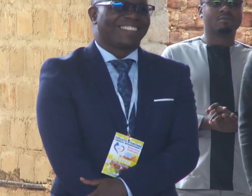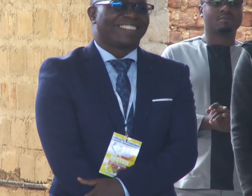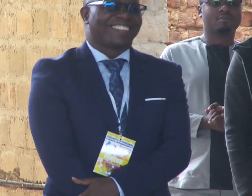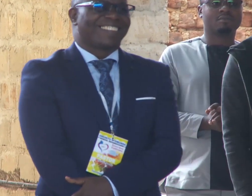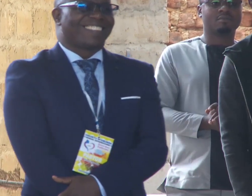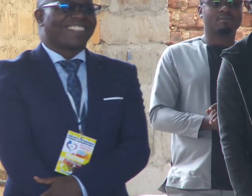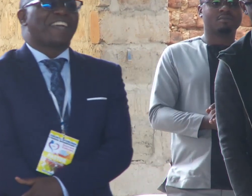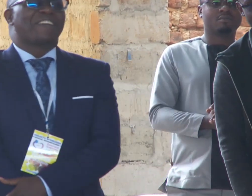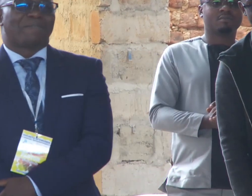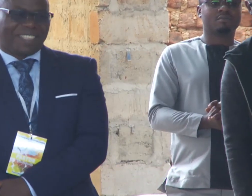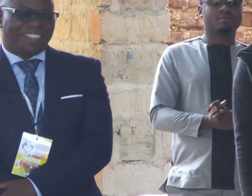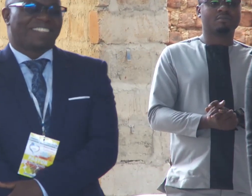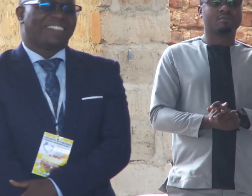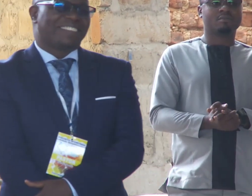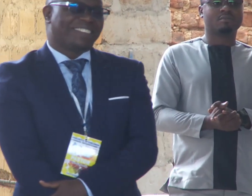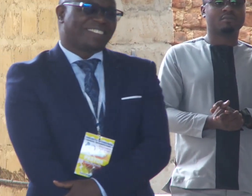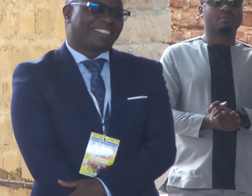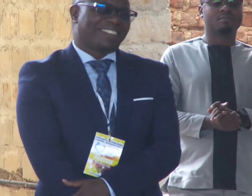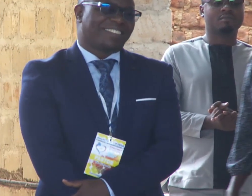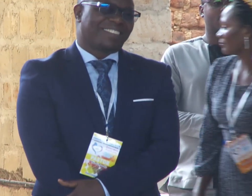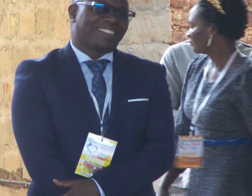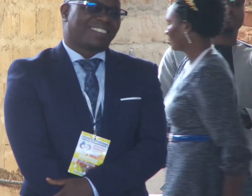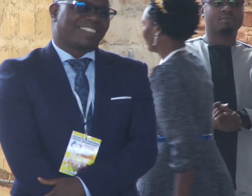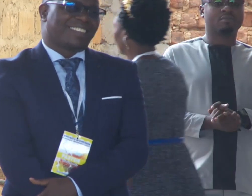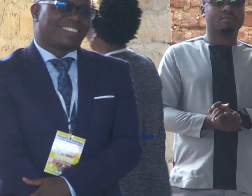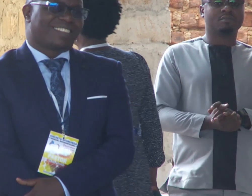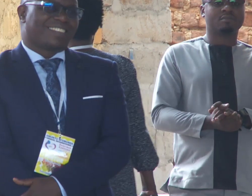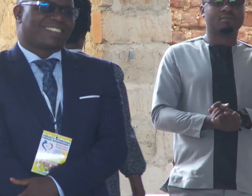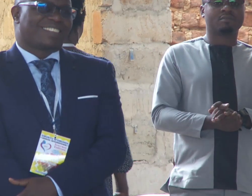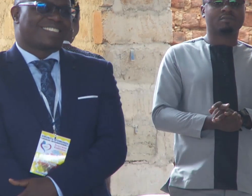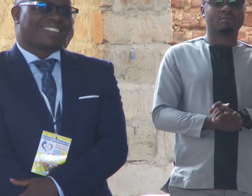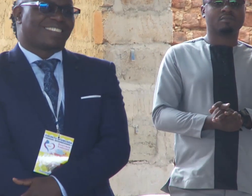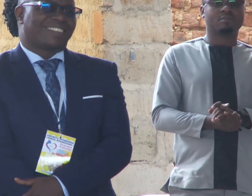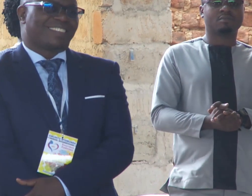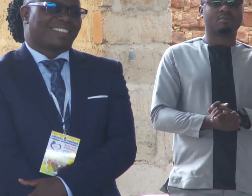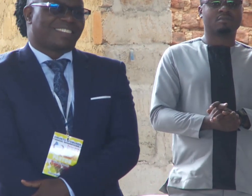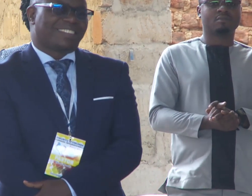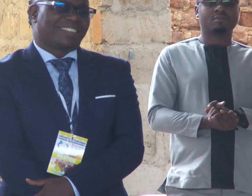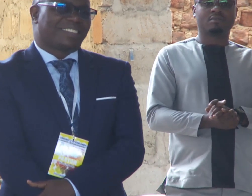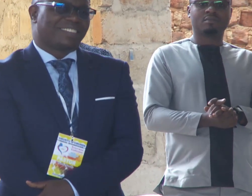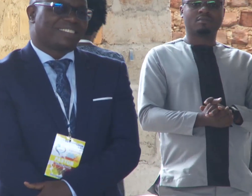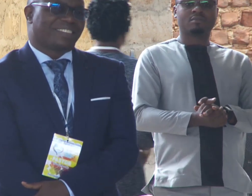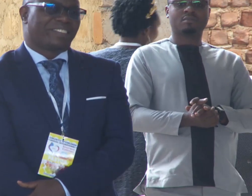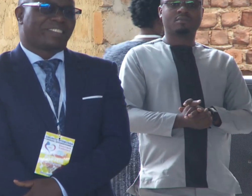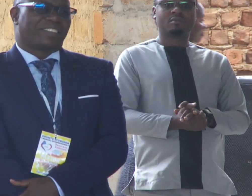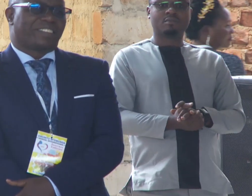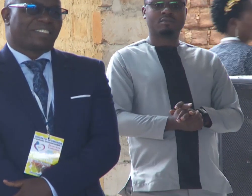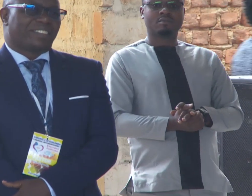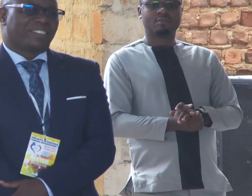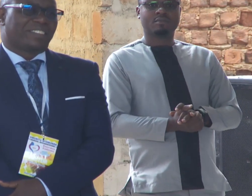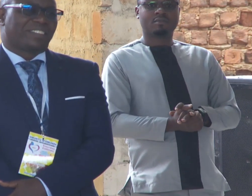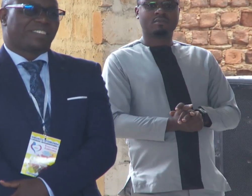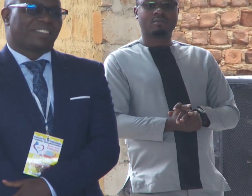least but at least the teenagers are around. It's for good that